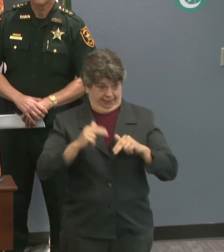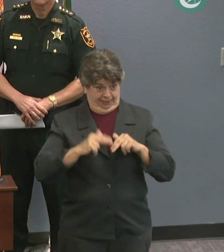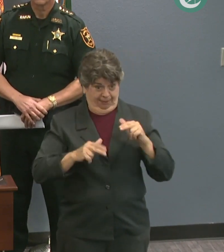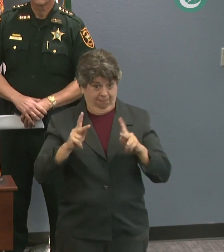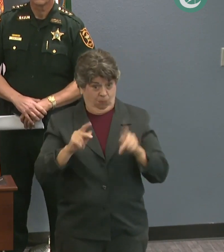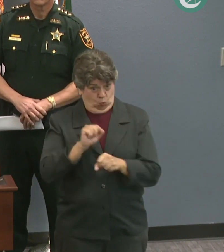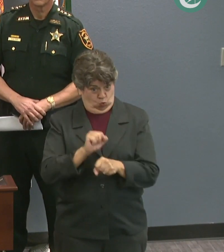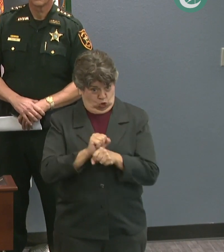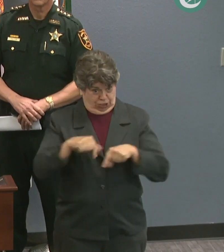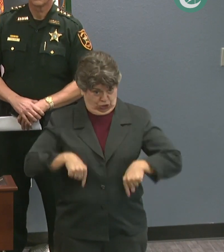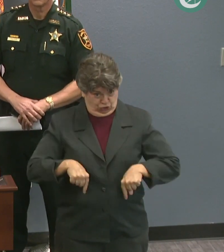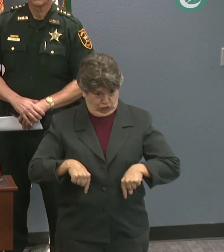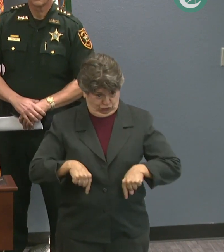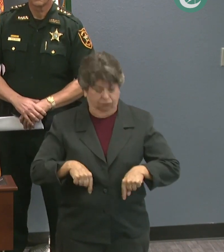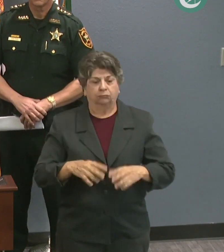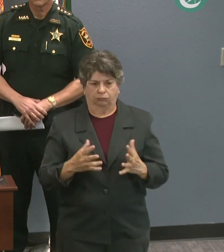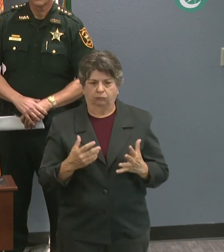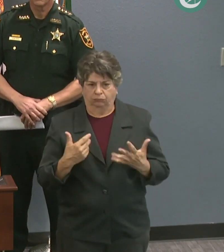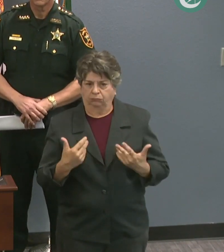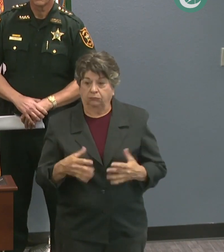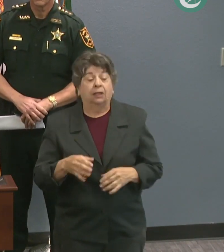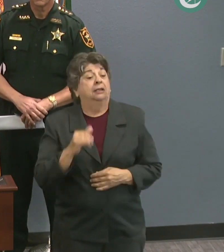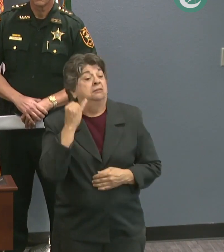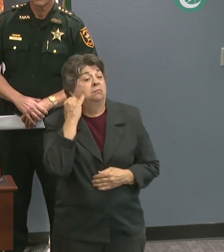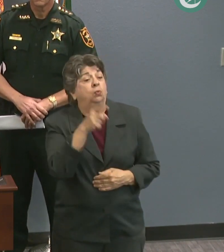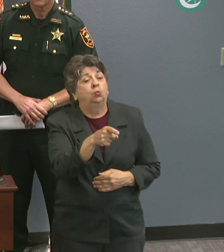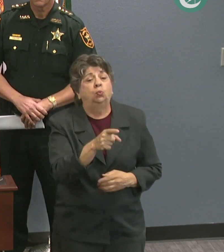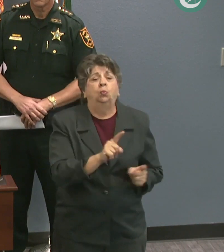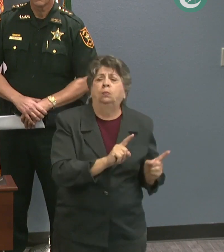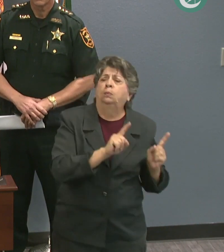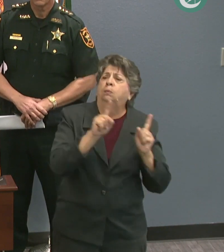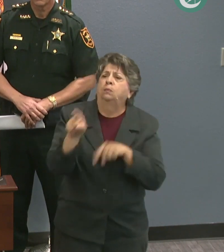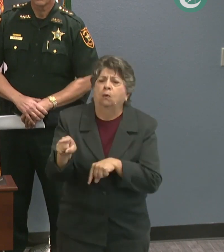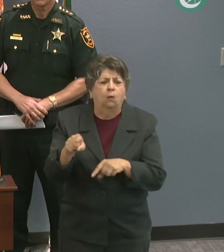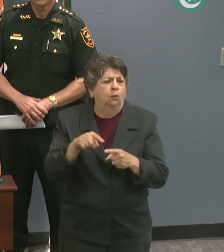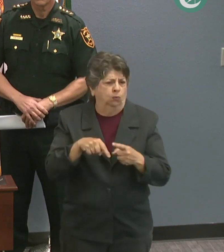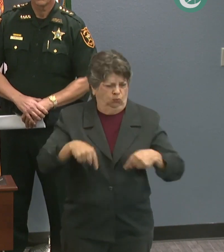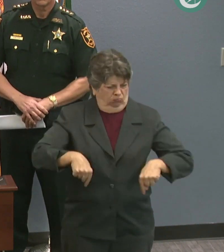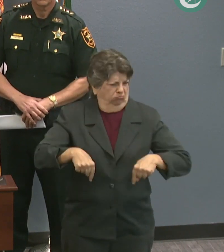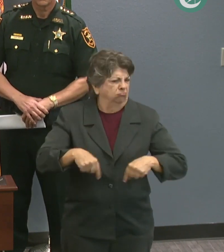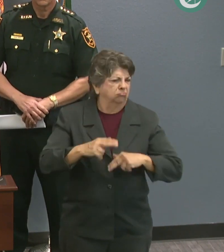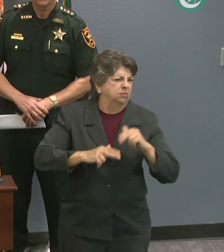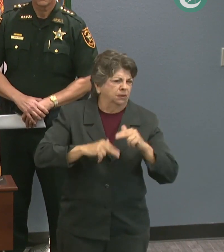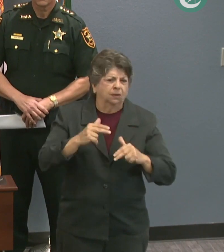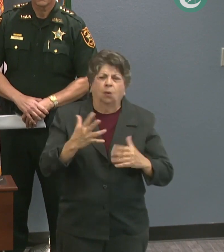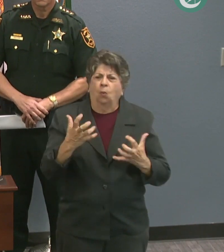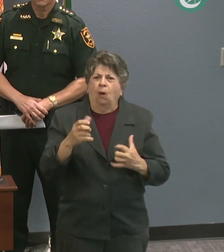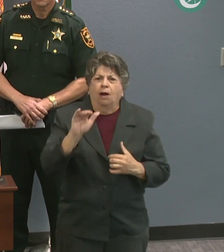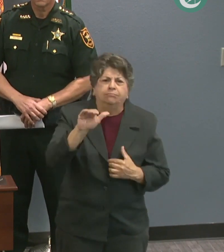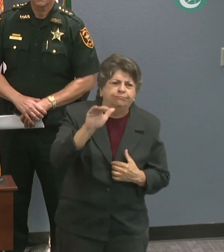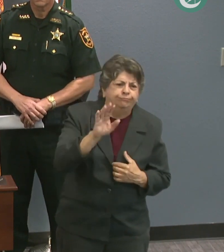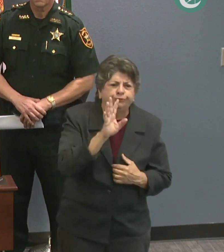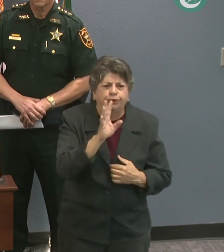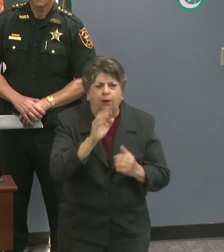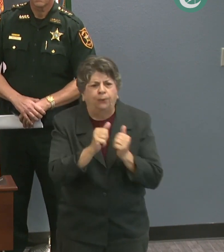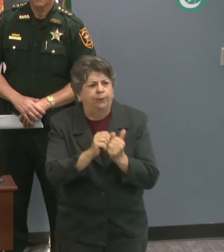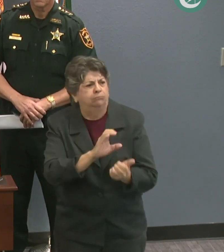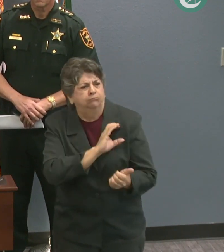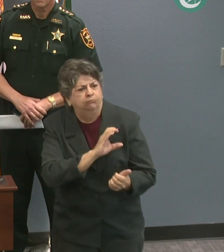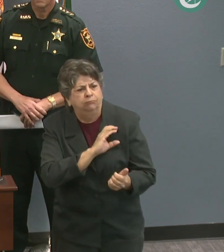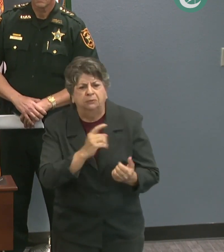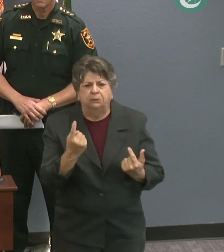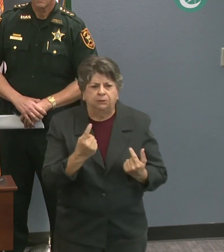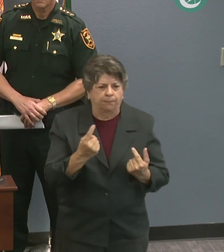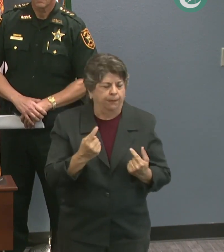ask that you look to see if those services are provided under their current form or to access as many of the online and